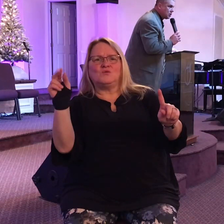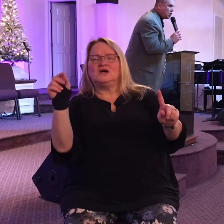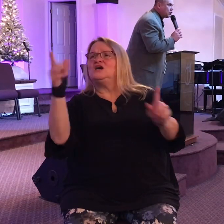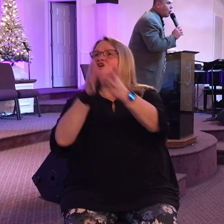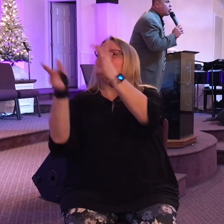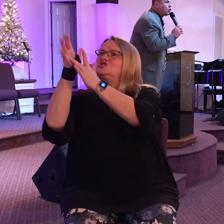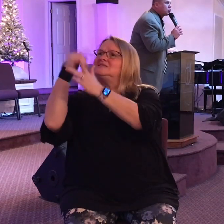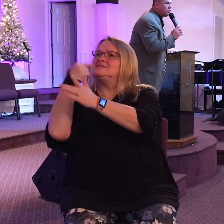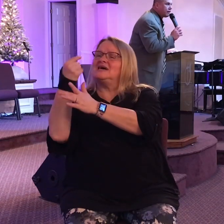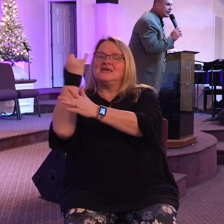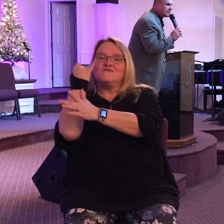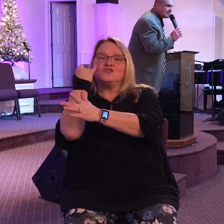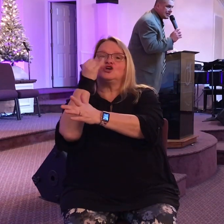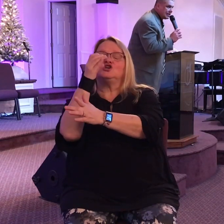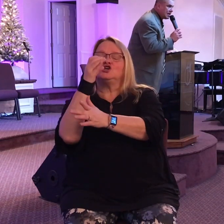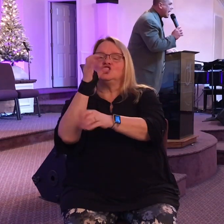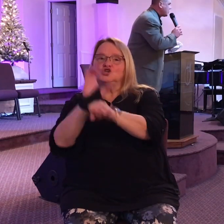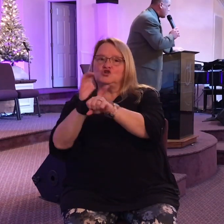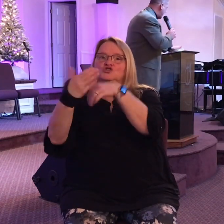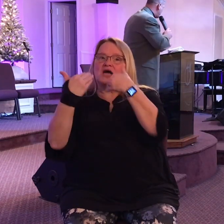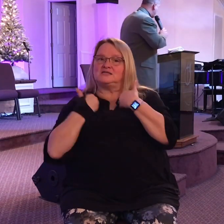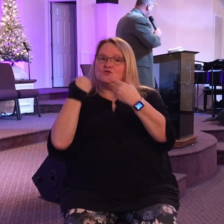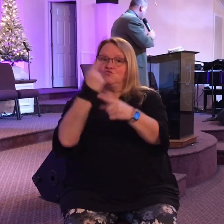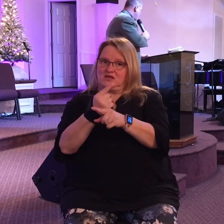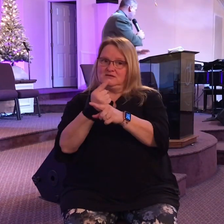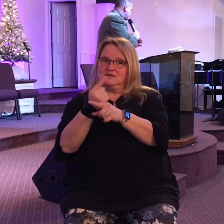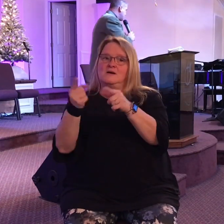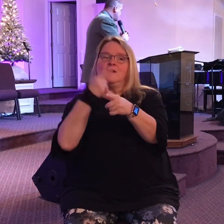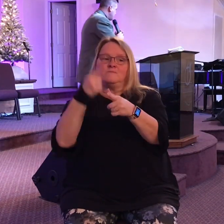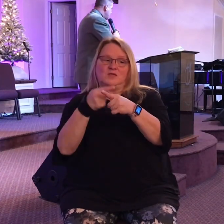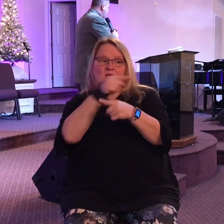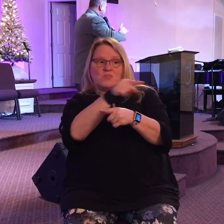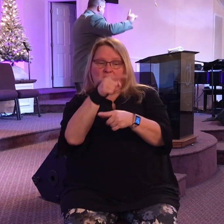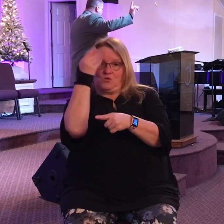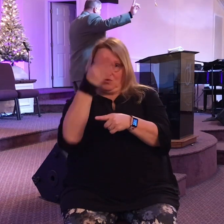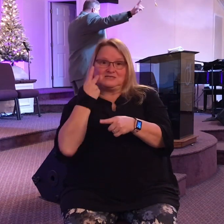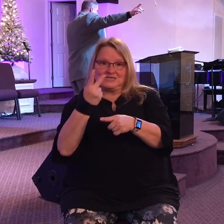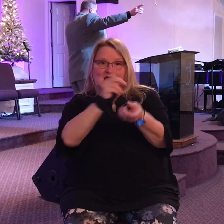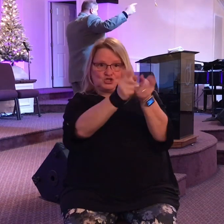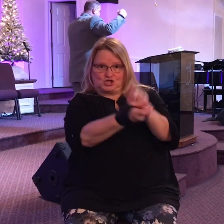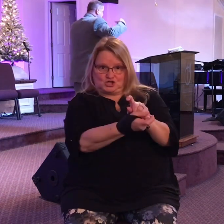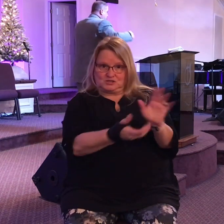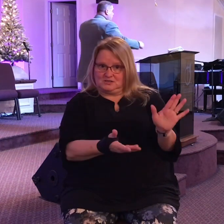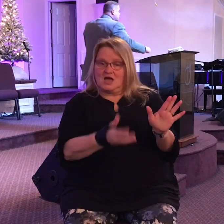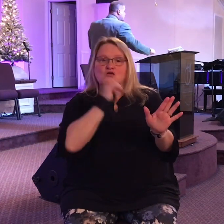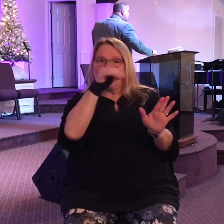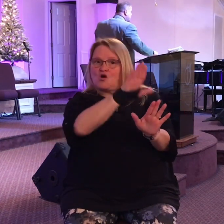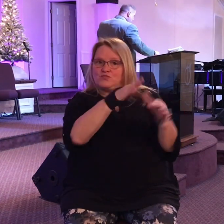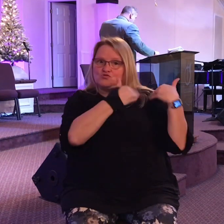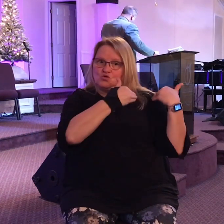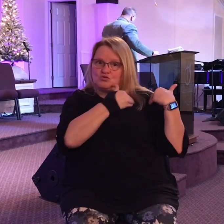yes, the world will finally see and change their wicked ways. It's not on their shoulders, it's on